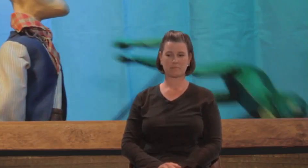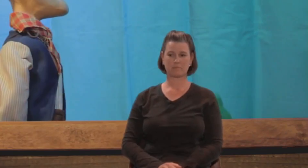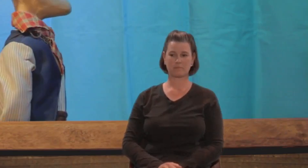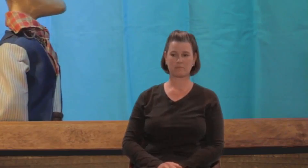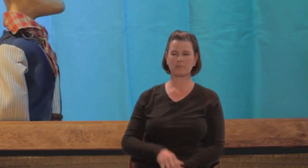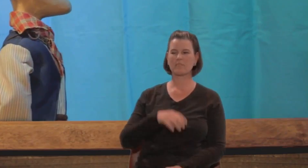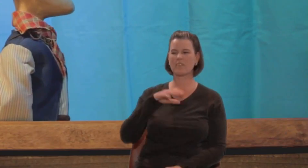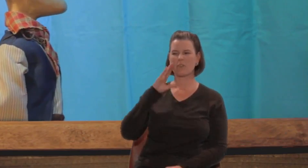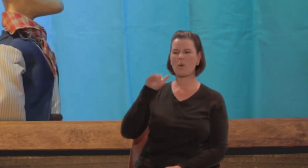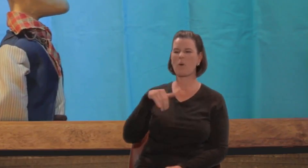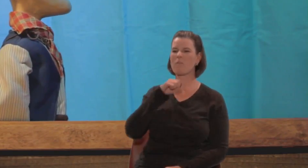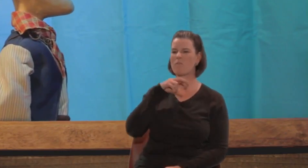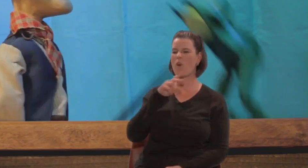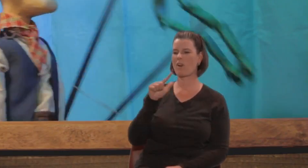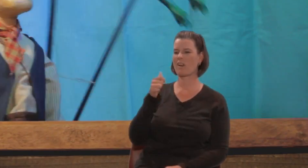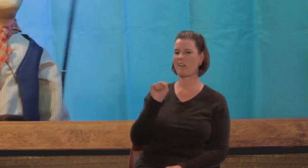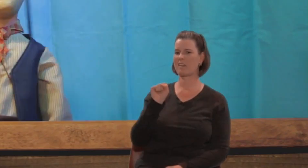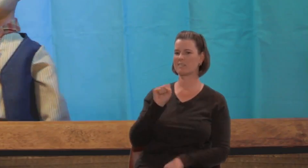Frog legs, that is.